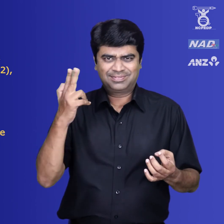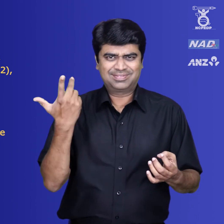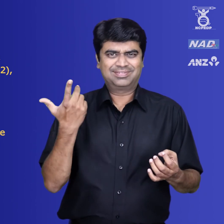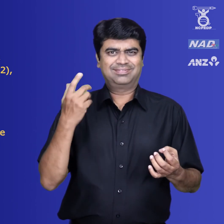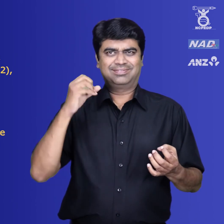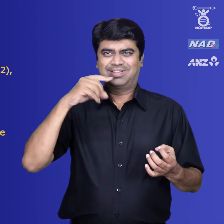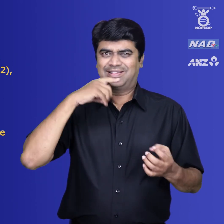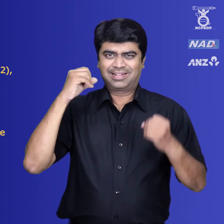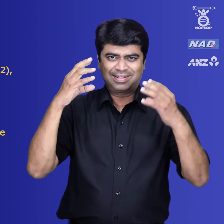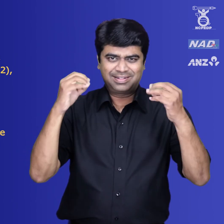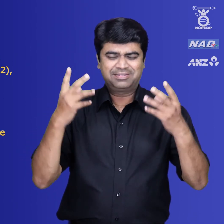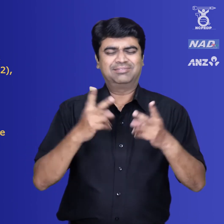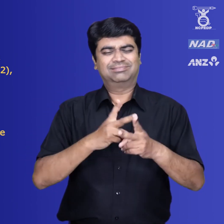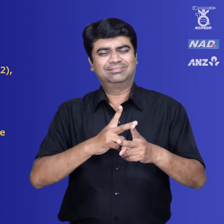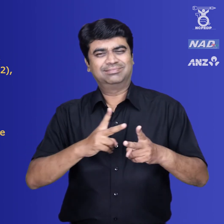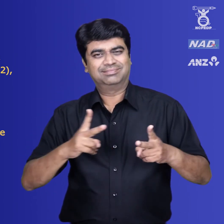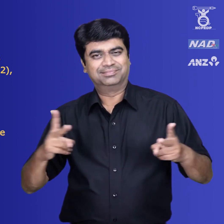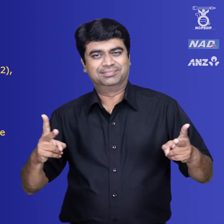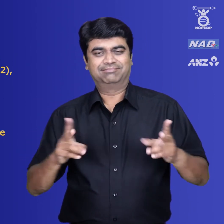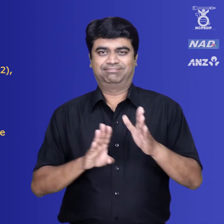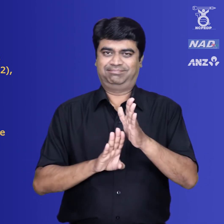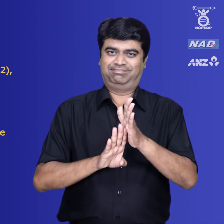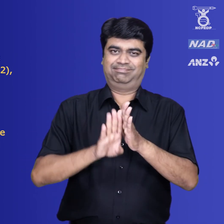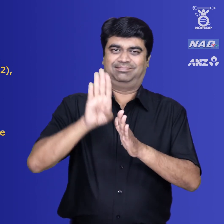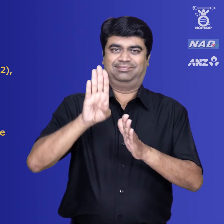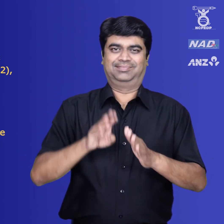activities of all persons with disabilities.